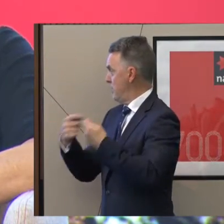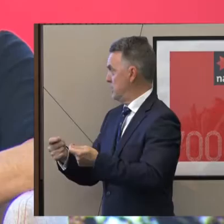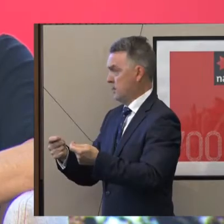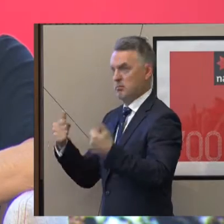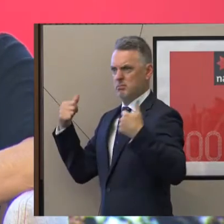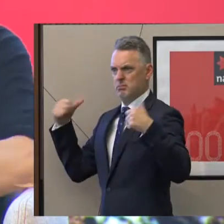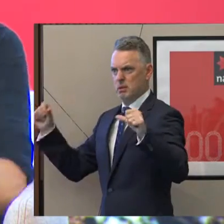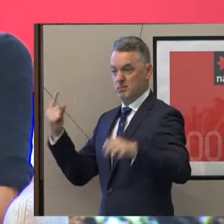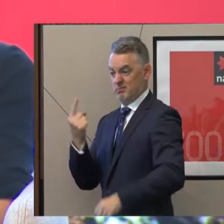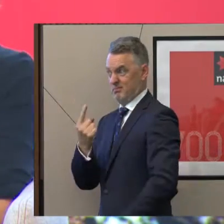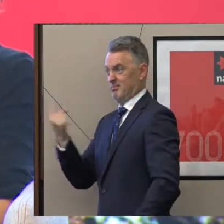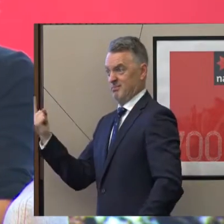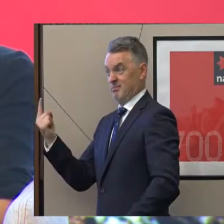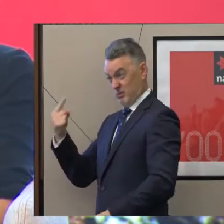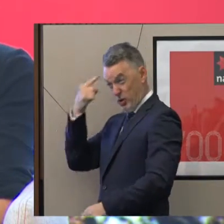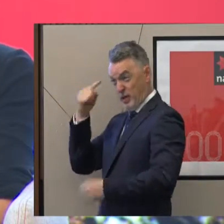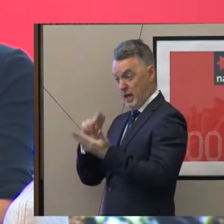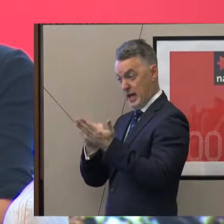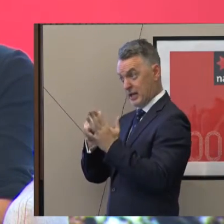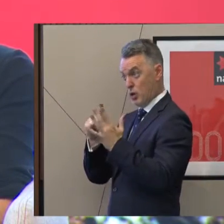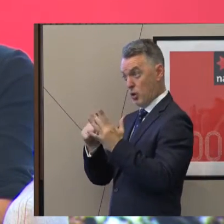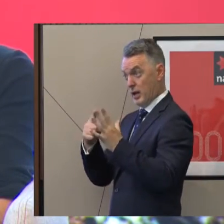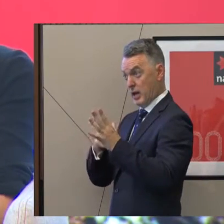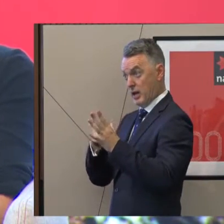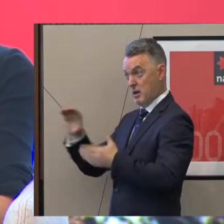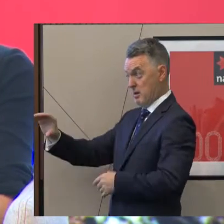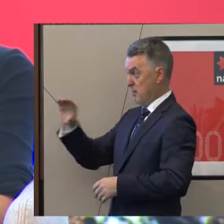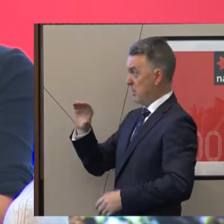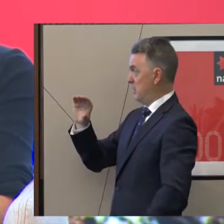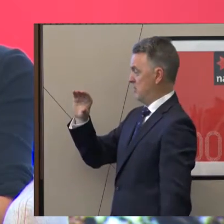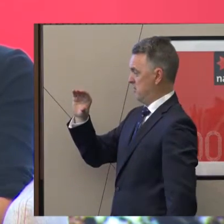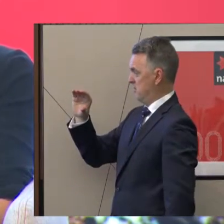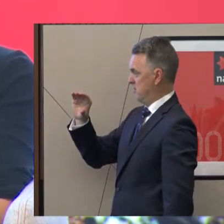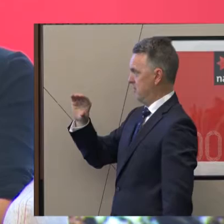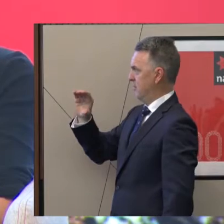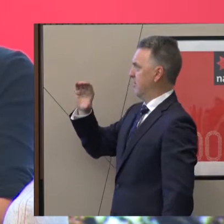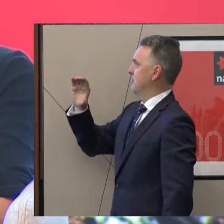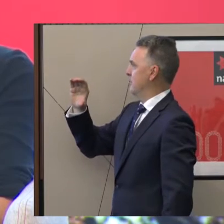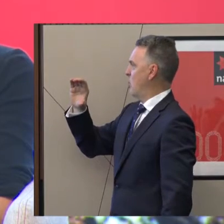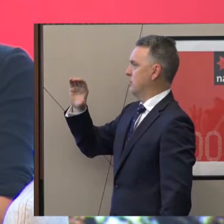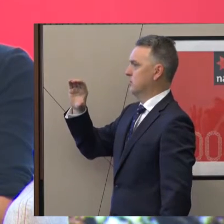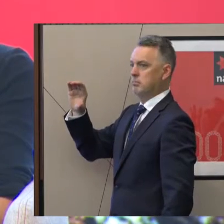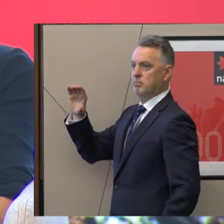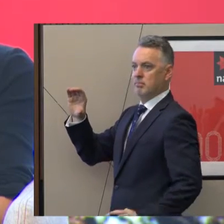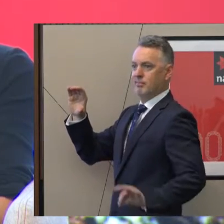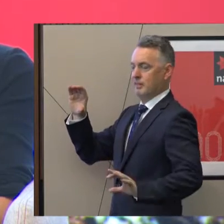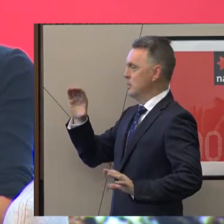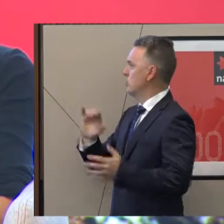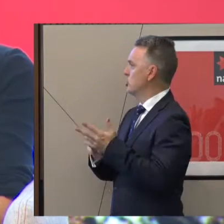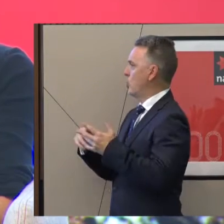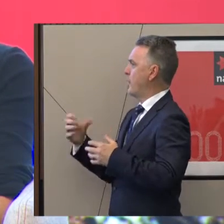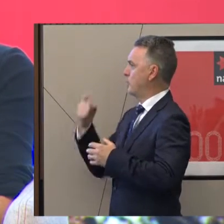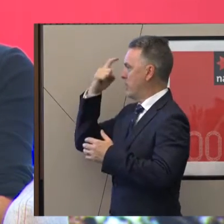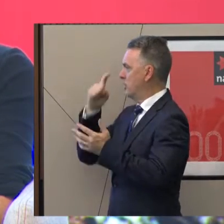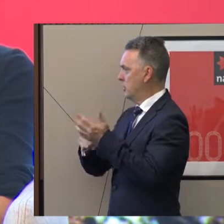amount, just with your NDIA package, that's fantastic. You've got 5.5 extra hours to use for something else. And we've got to recognise that